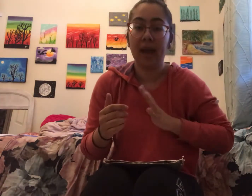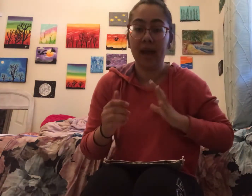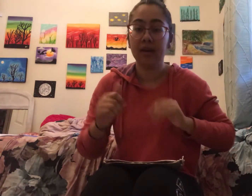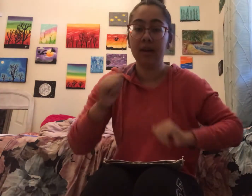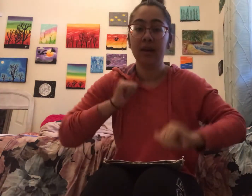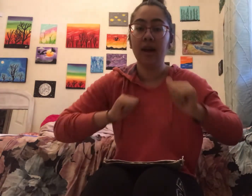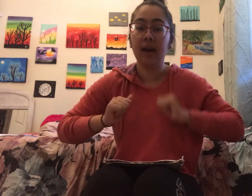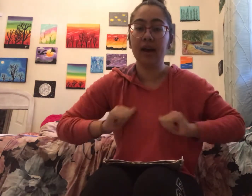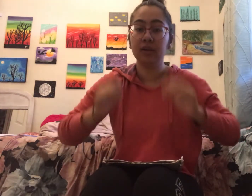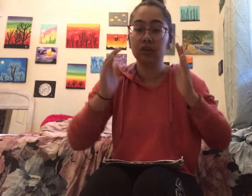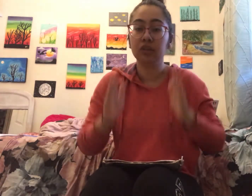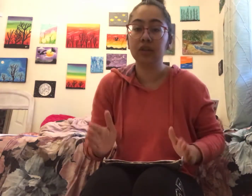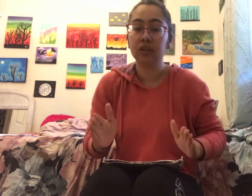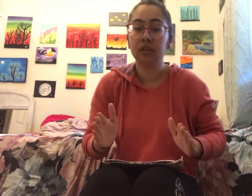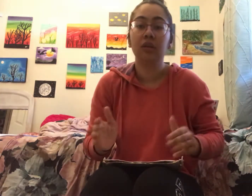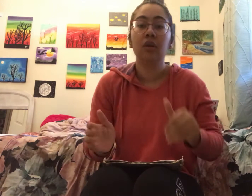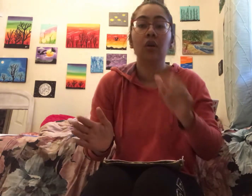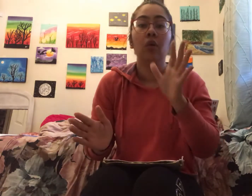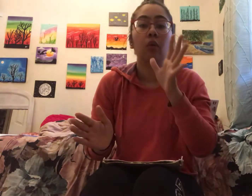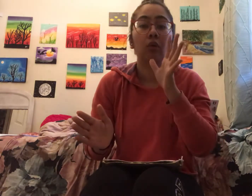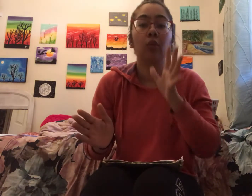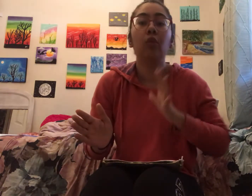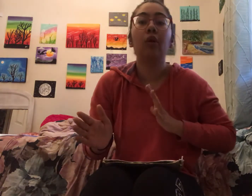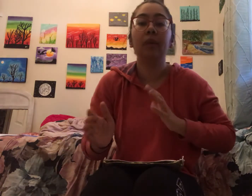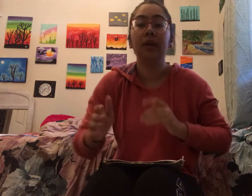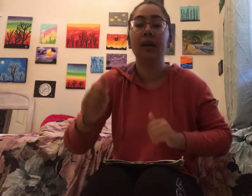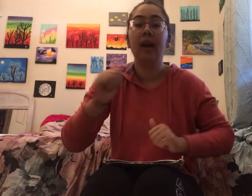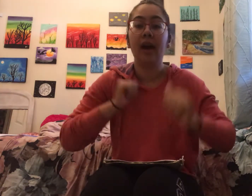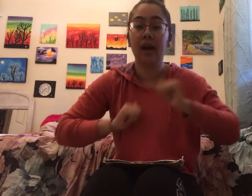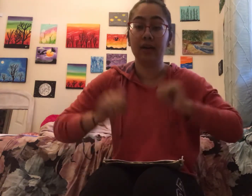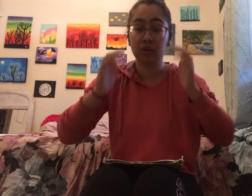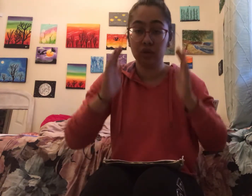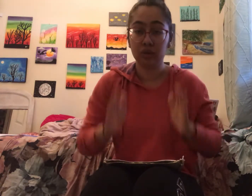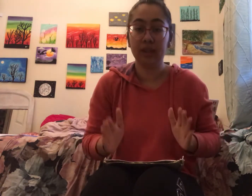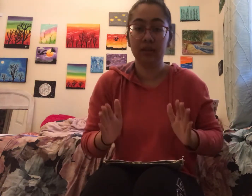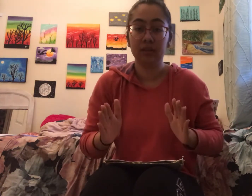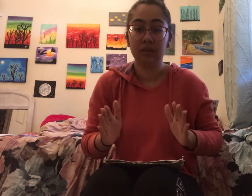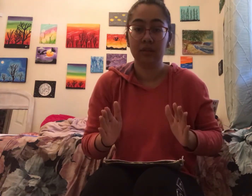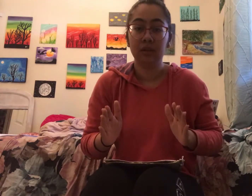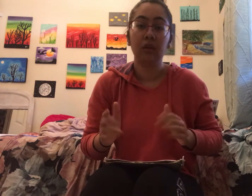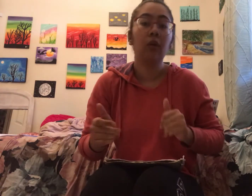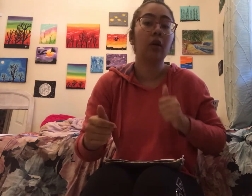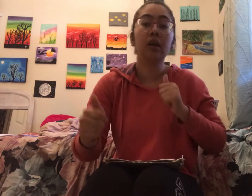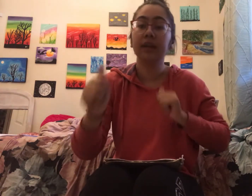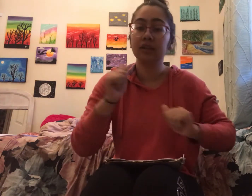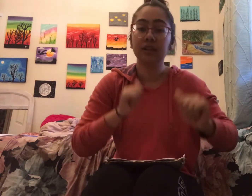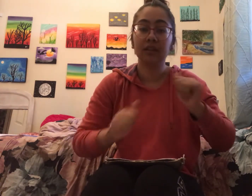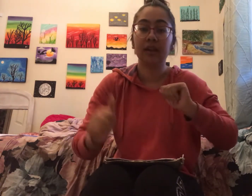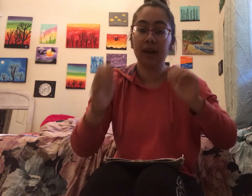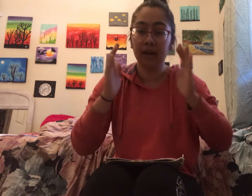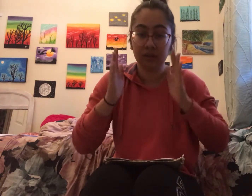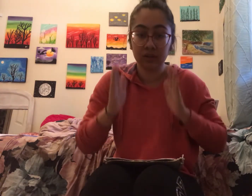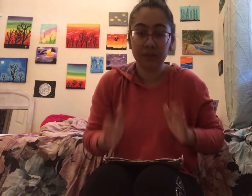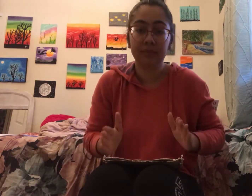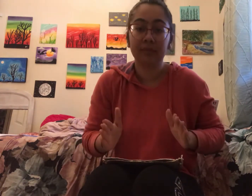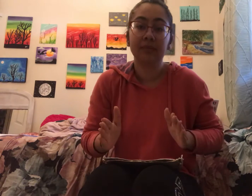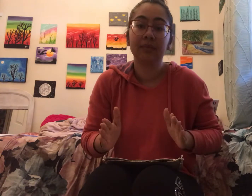man actor. Or woman actress. Or you can just sign actor.